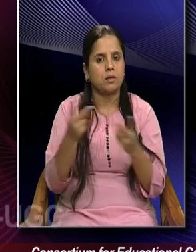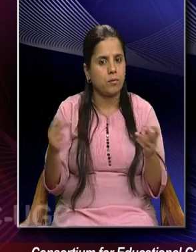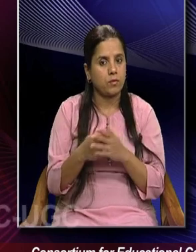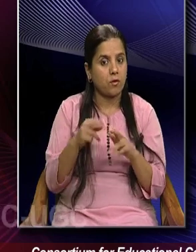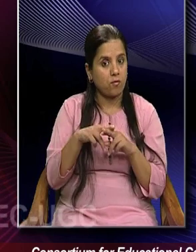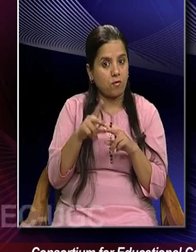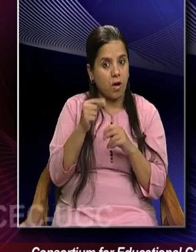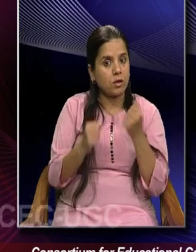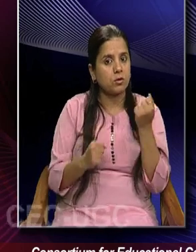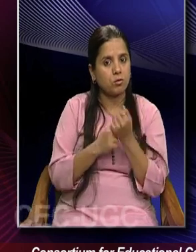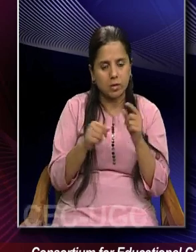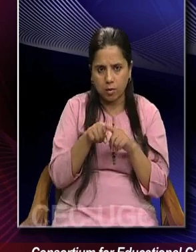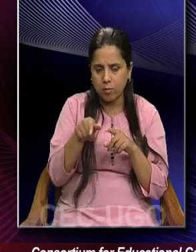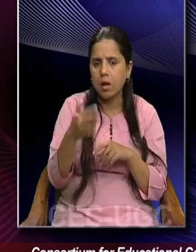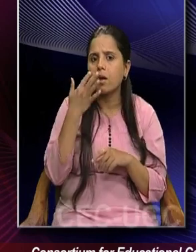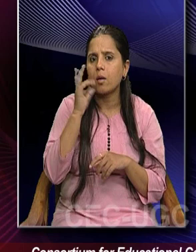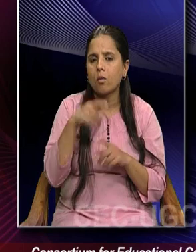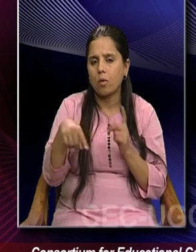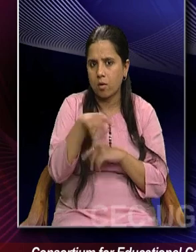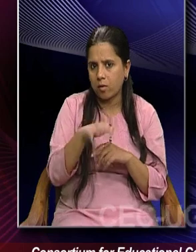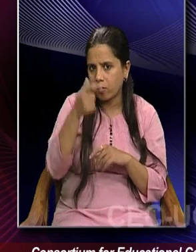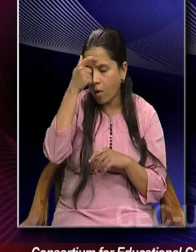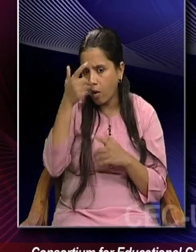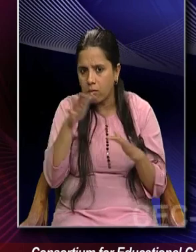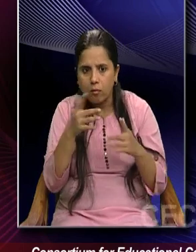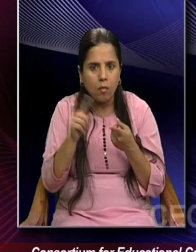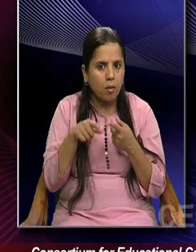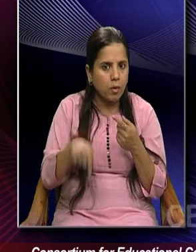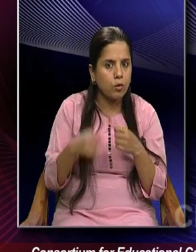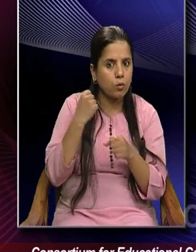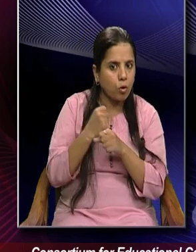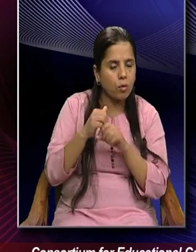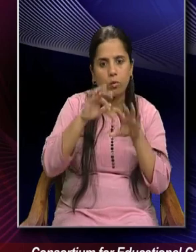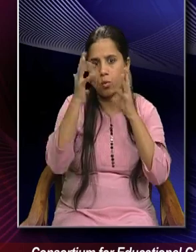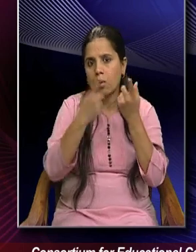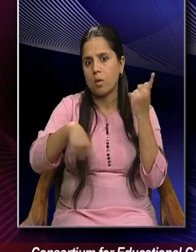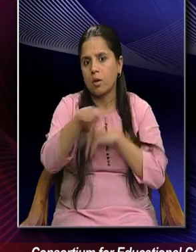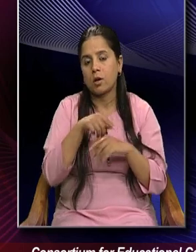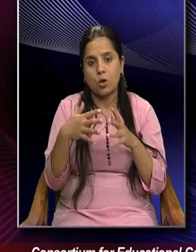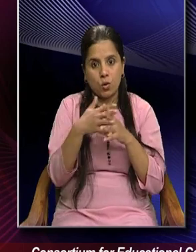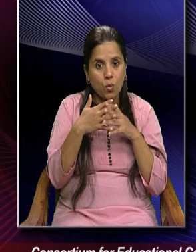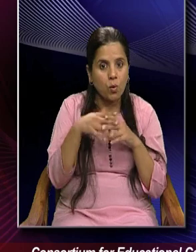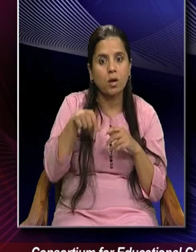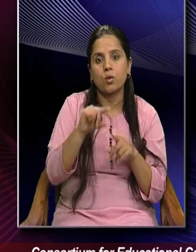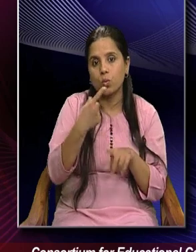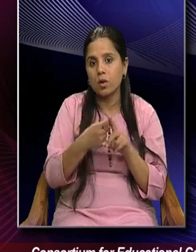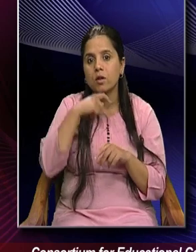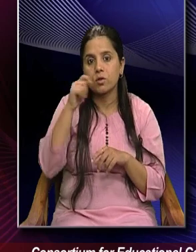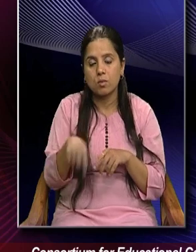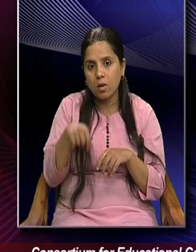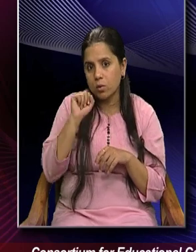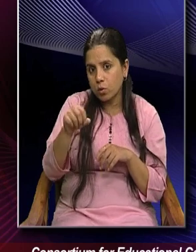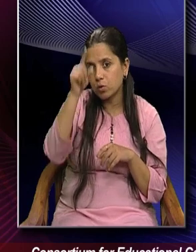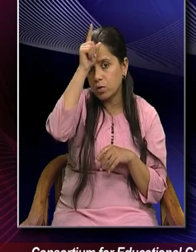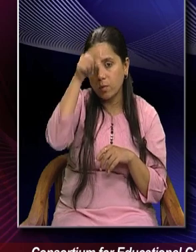Financial assistance is also important in the crisis situation. Government worldwide, including the US, UK, Japan, Germany, and the European